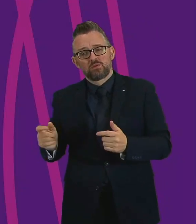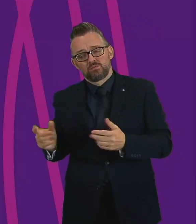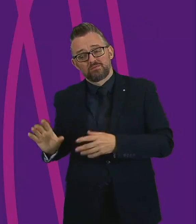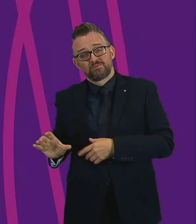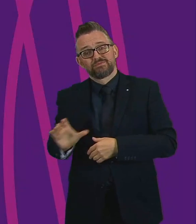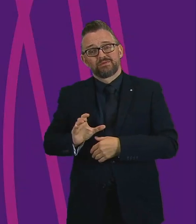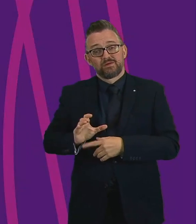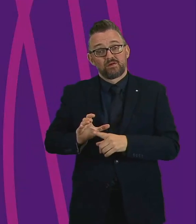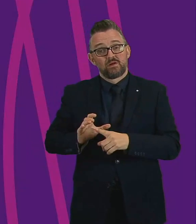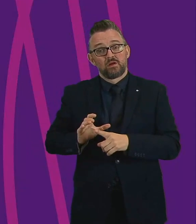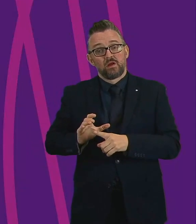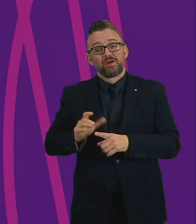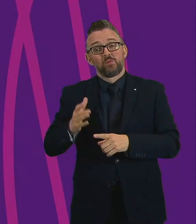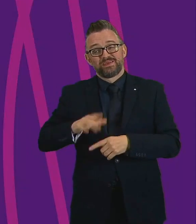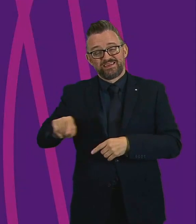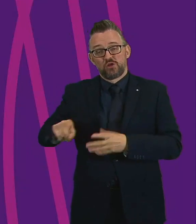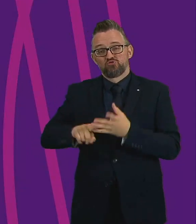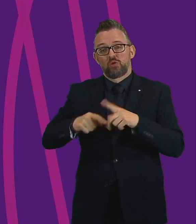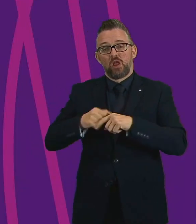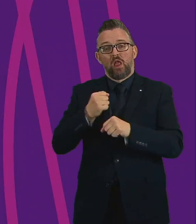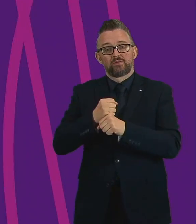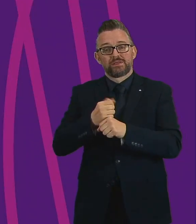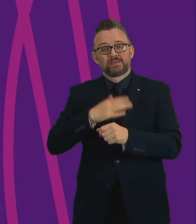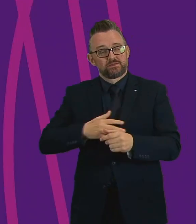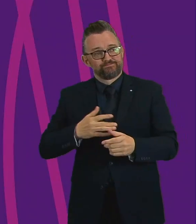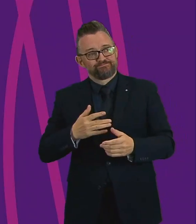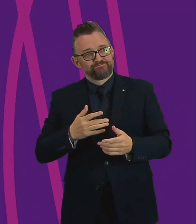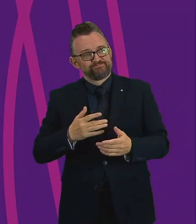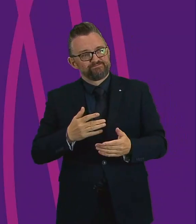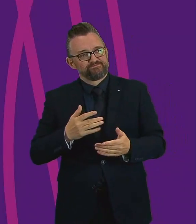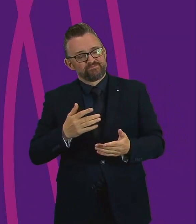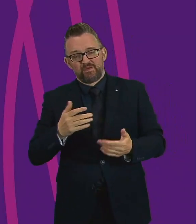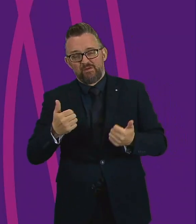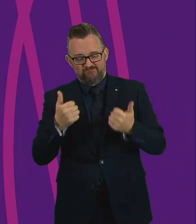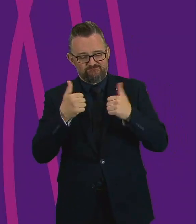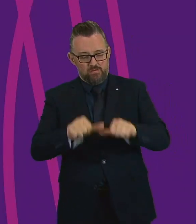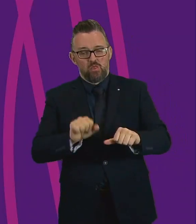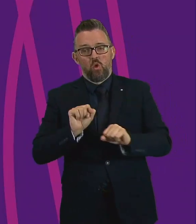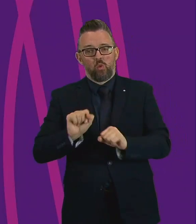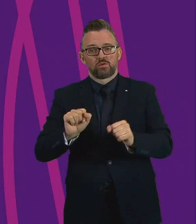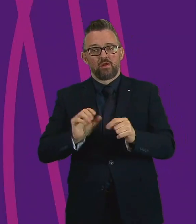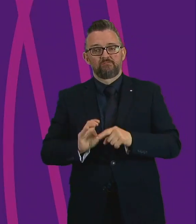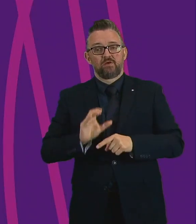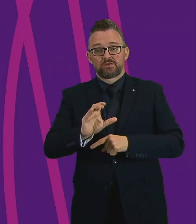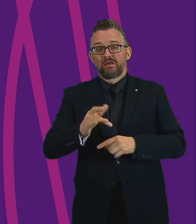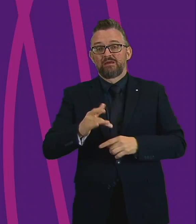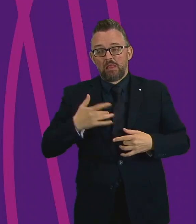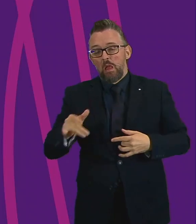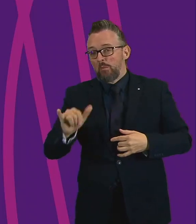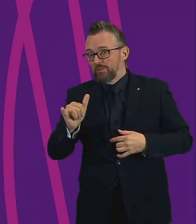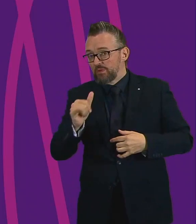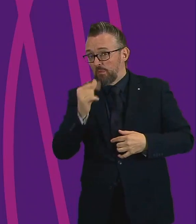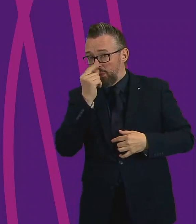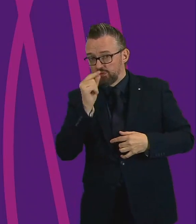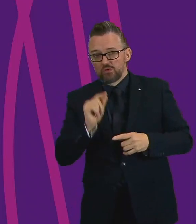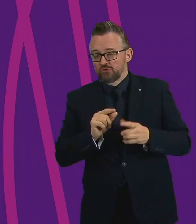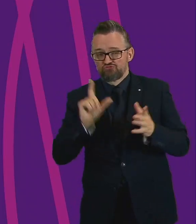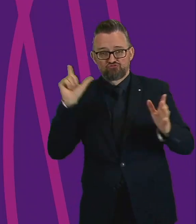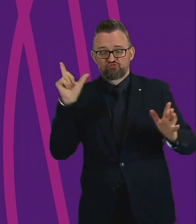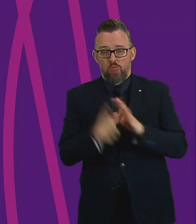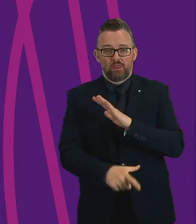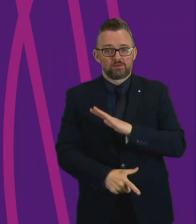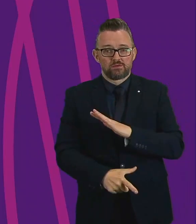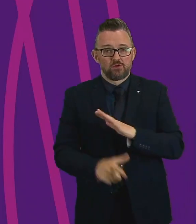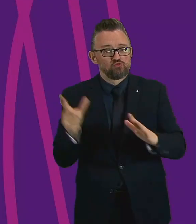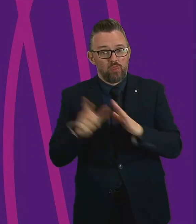until the UK Government has finalised its own funding decisions. That might be too late for the decisions that we need to